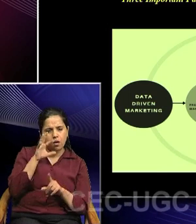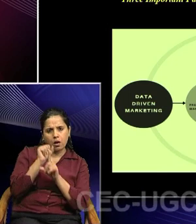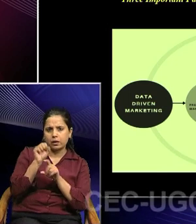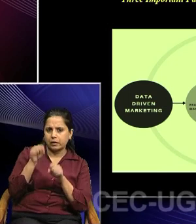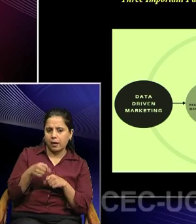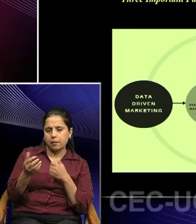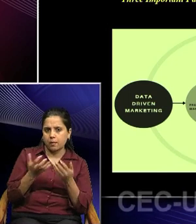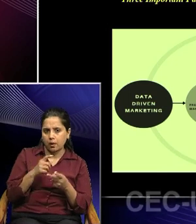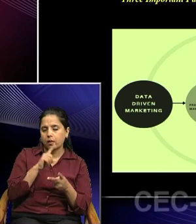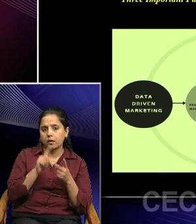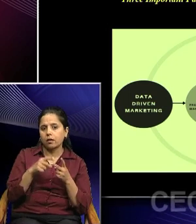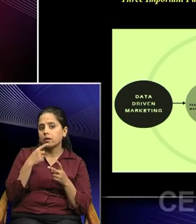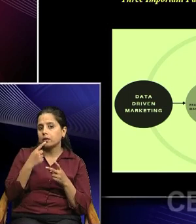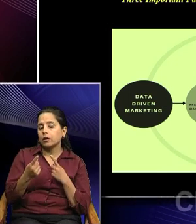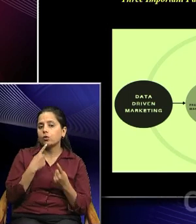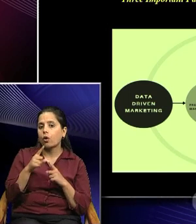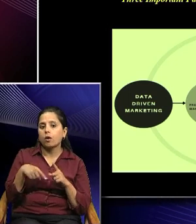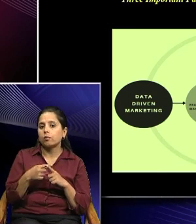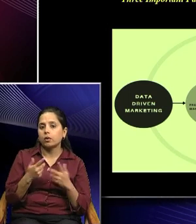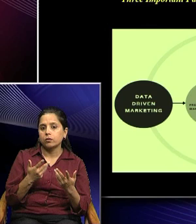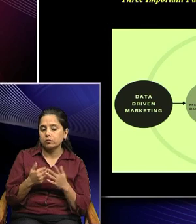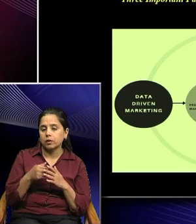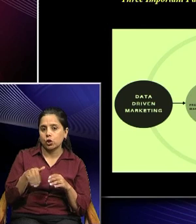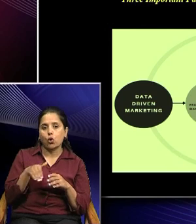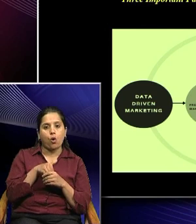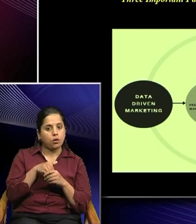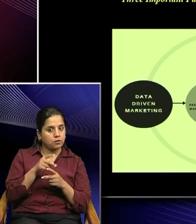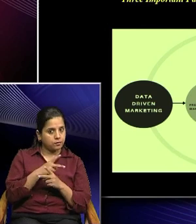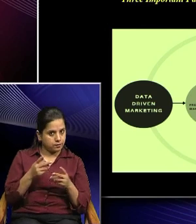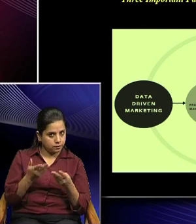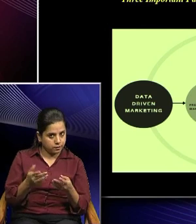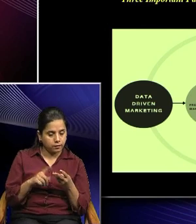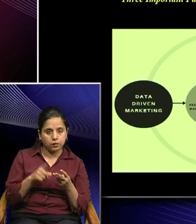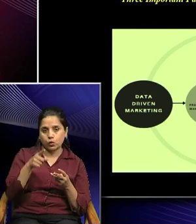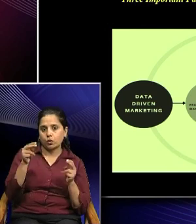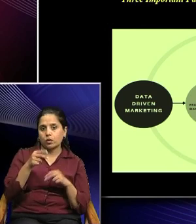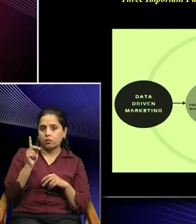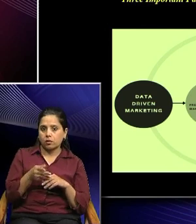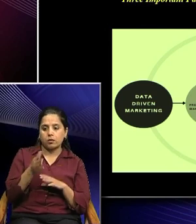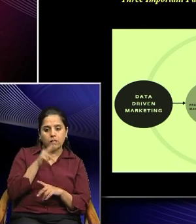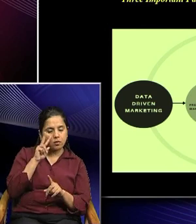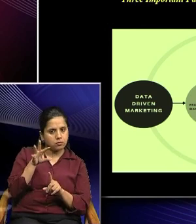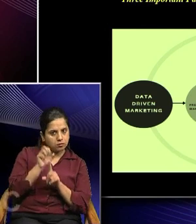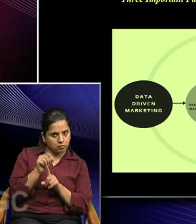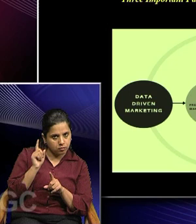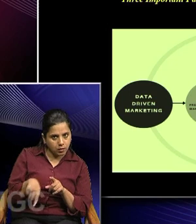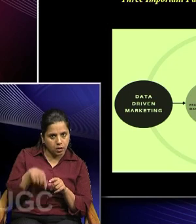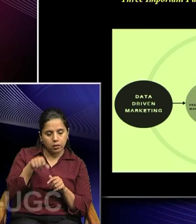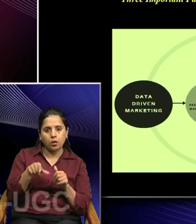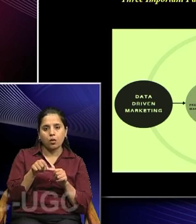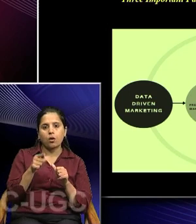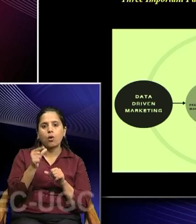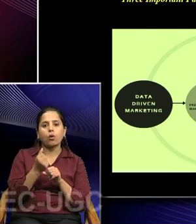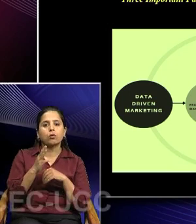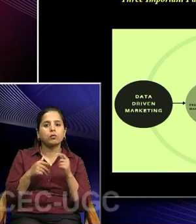marketing. The second one was talking about the contextual, that you need to be predictable, you need to be augmented, and third